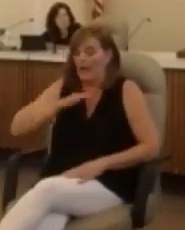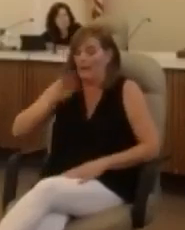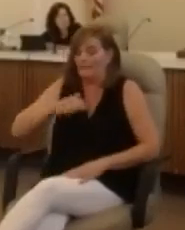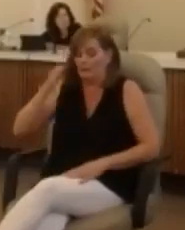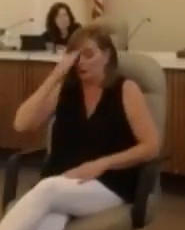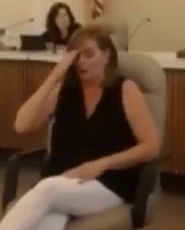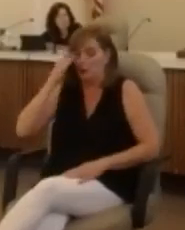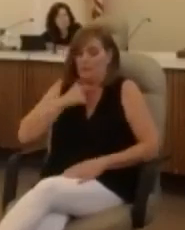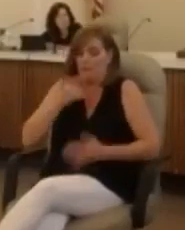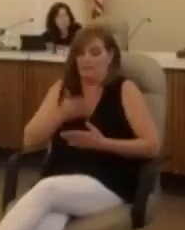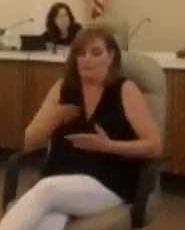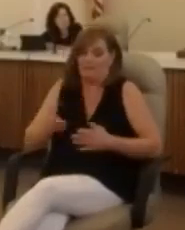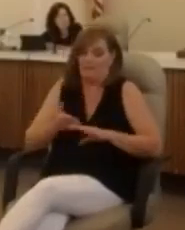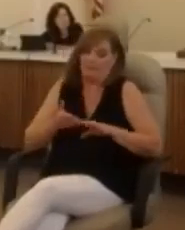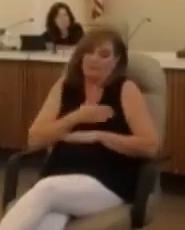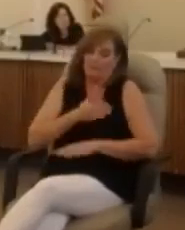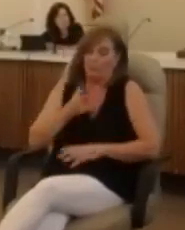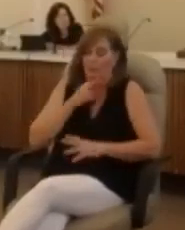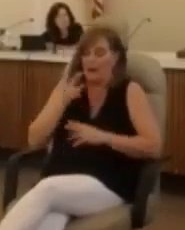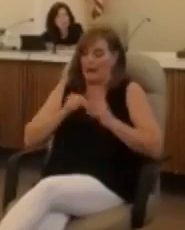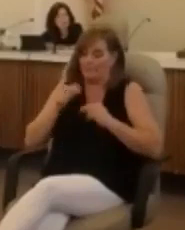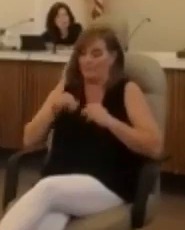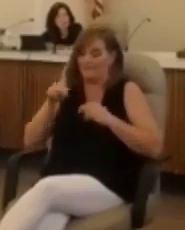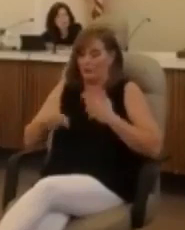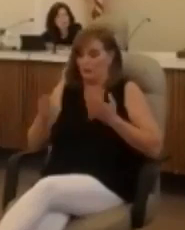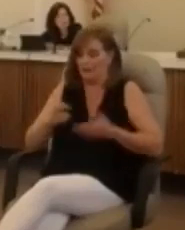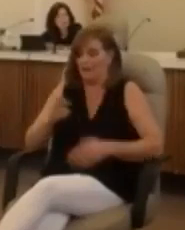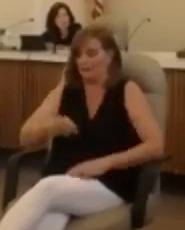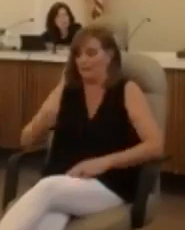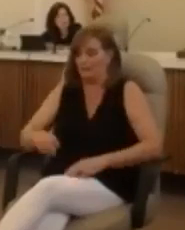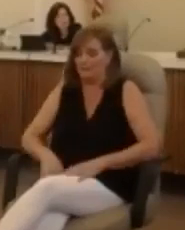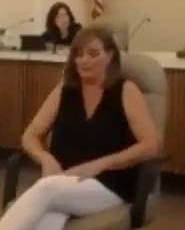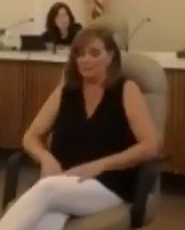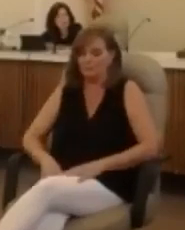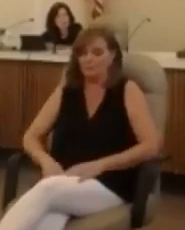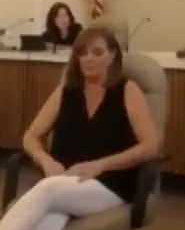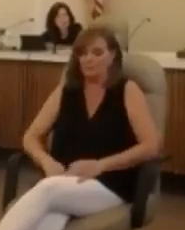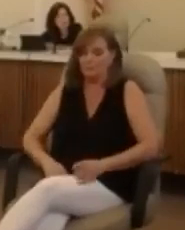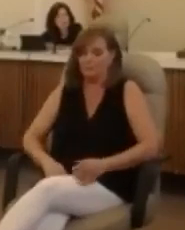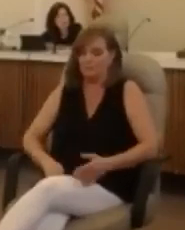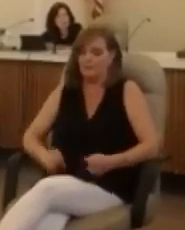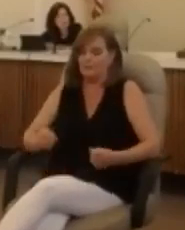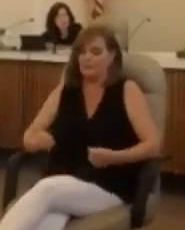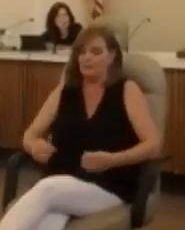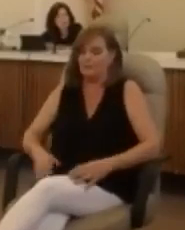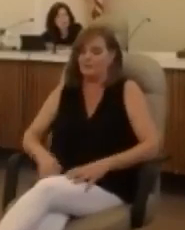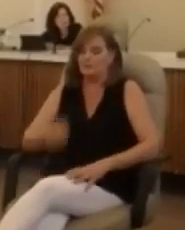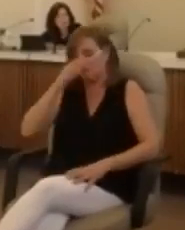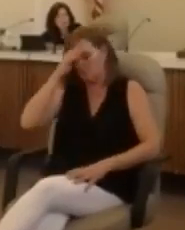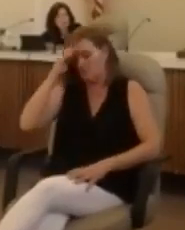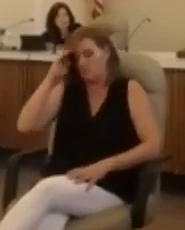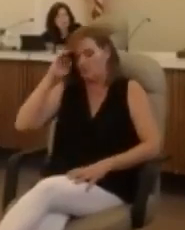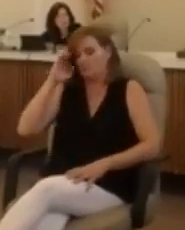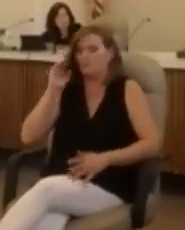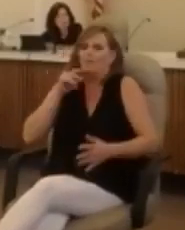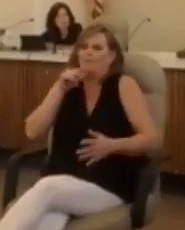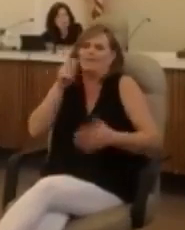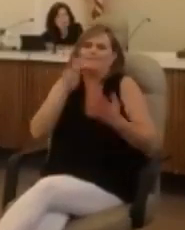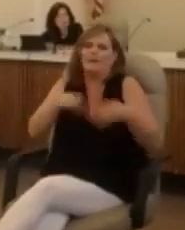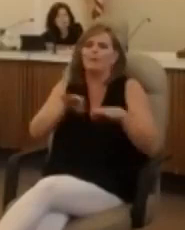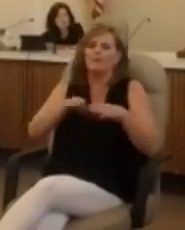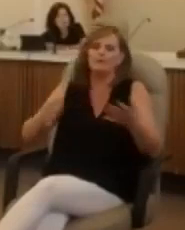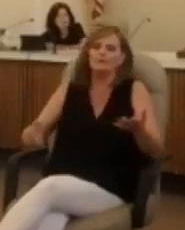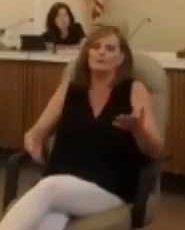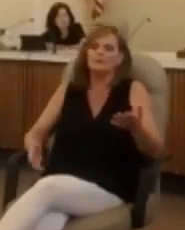thing before I came to build in Henrietta. So, that's here nor there. And we're